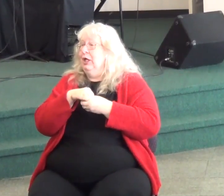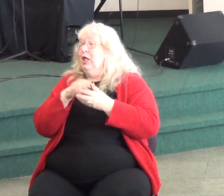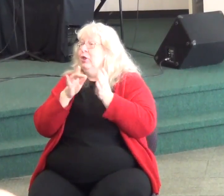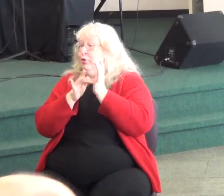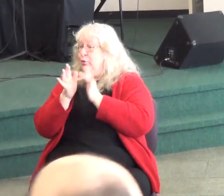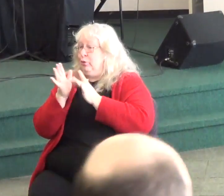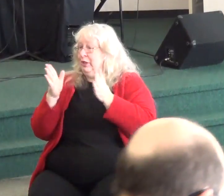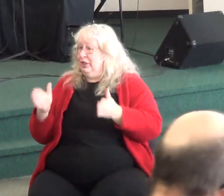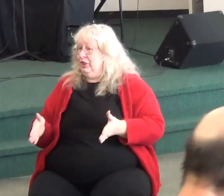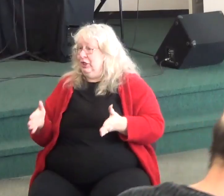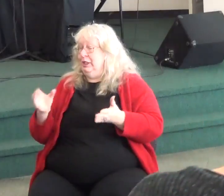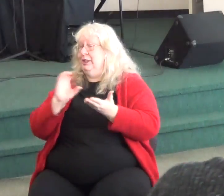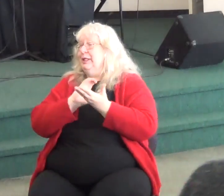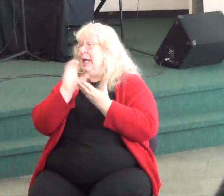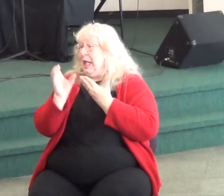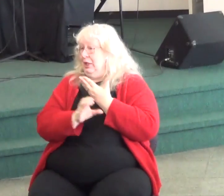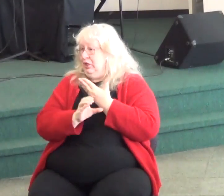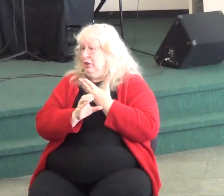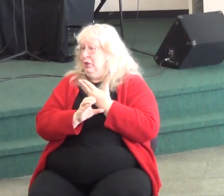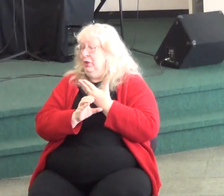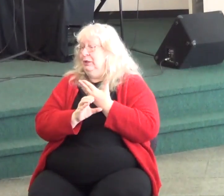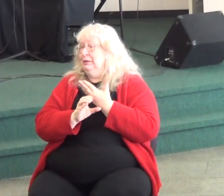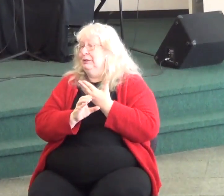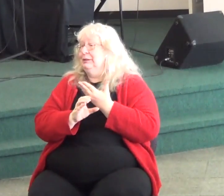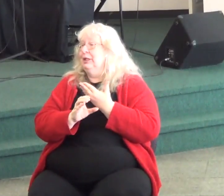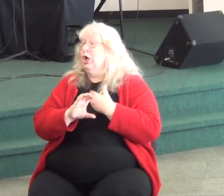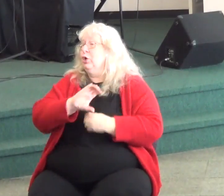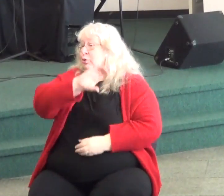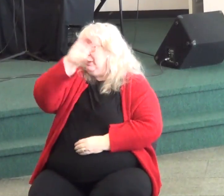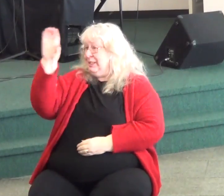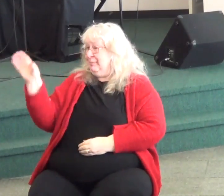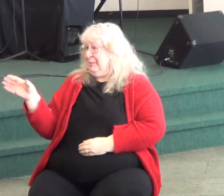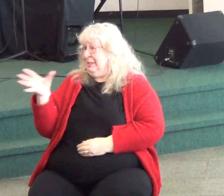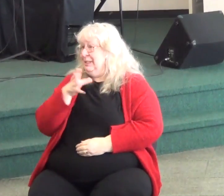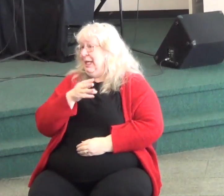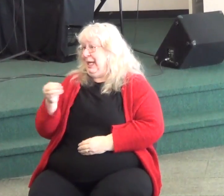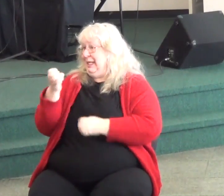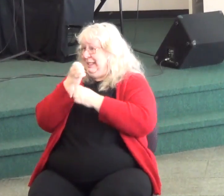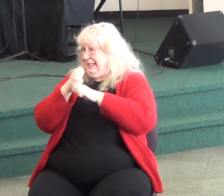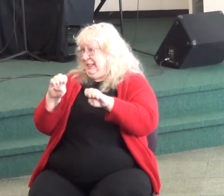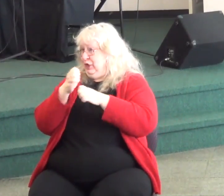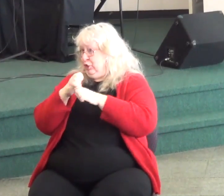the Palm Sunday, it ranks right up there.